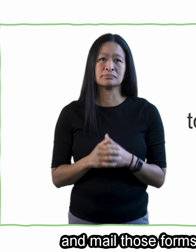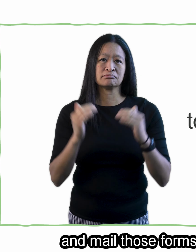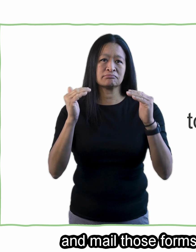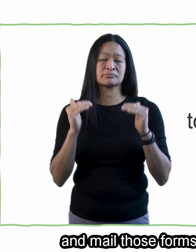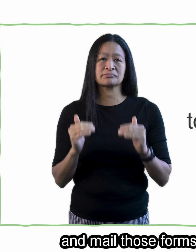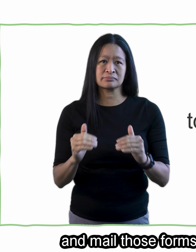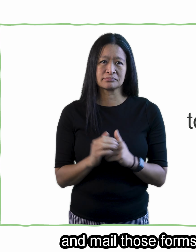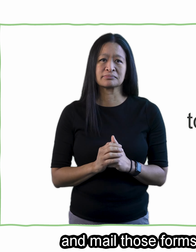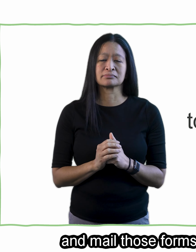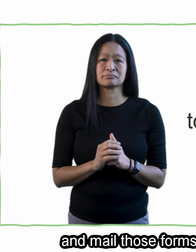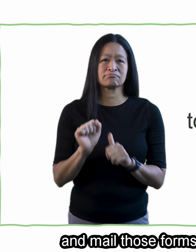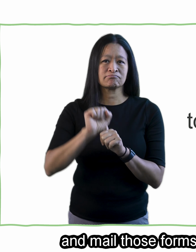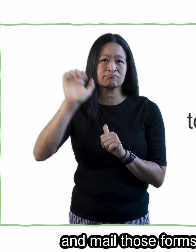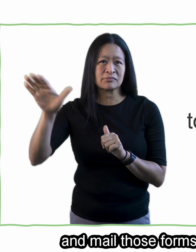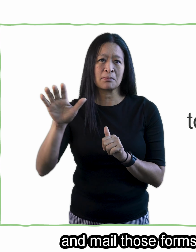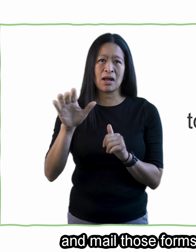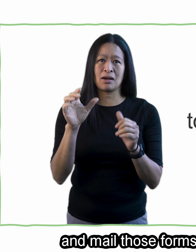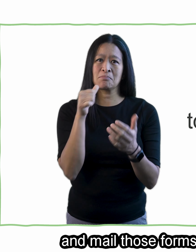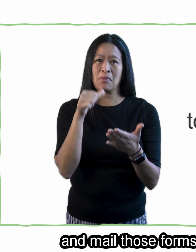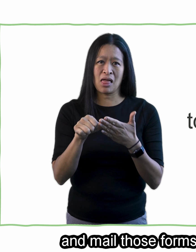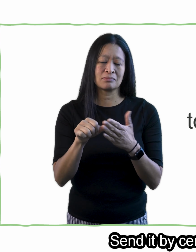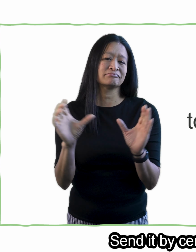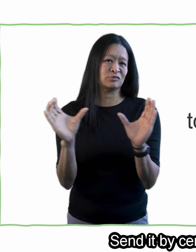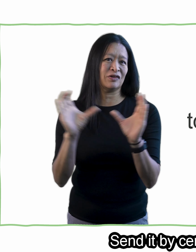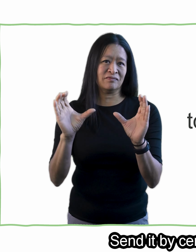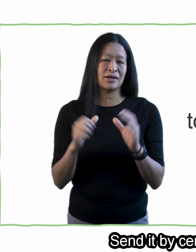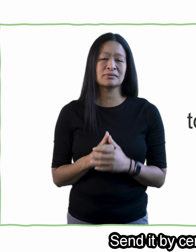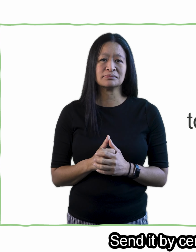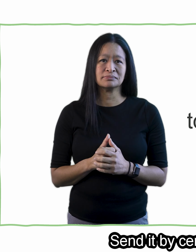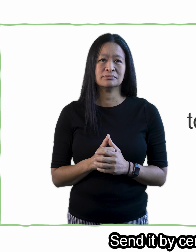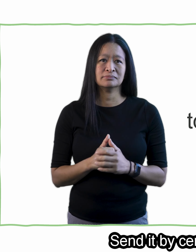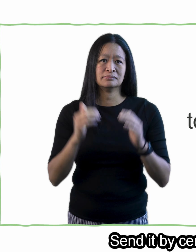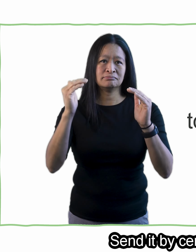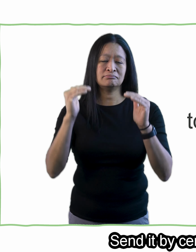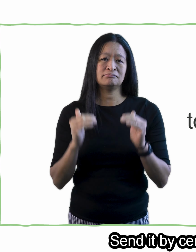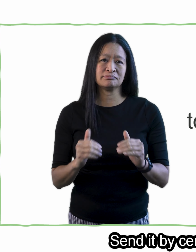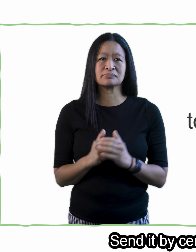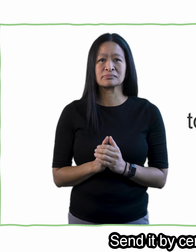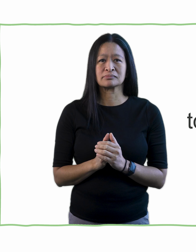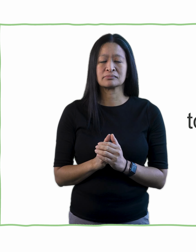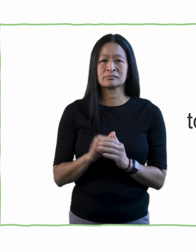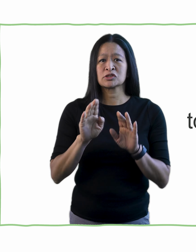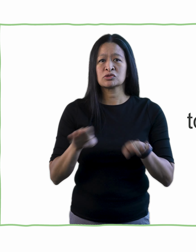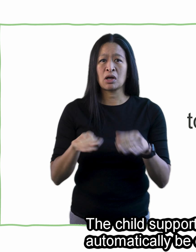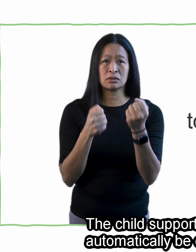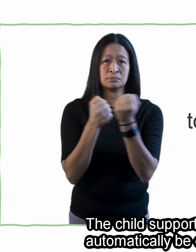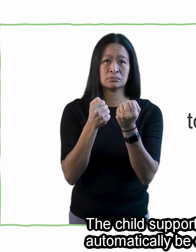those forms to their employer. Send it by certified mail. The child